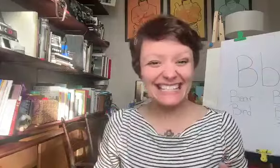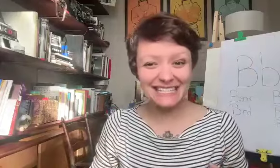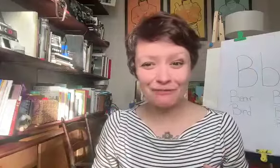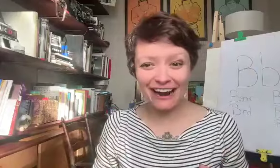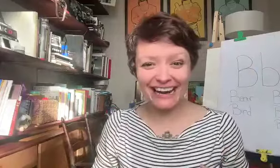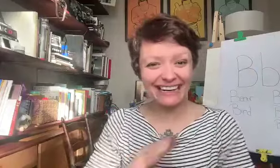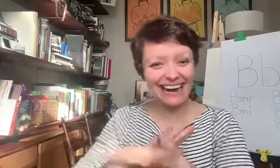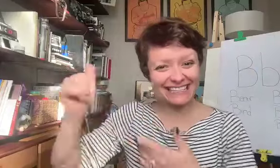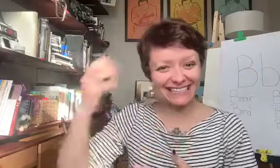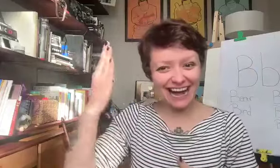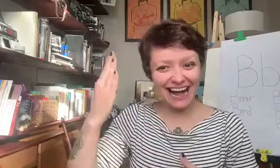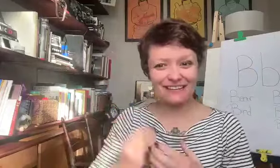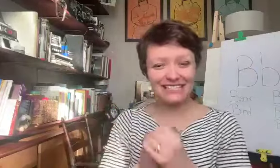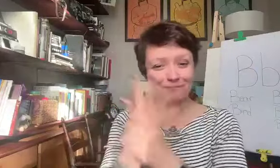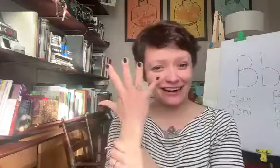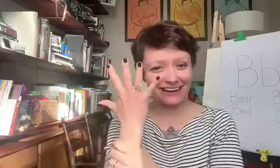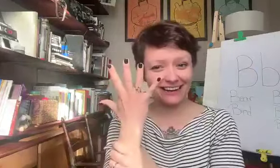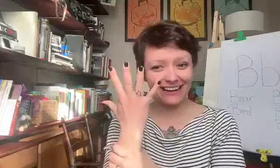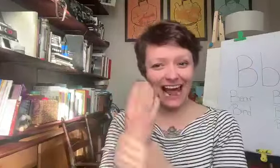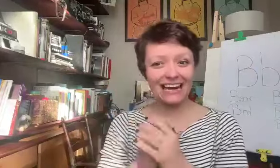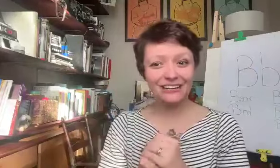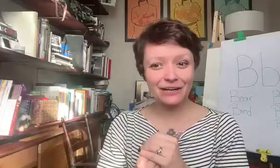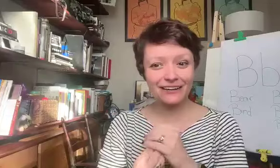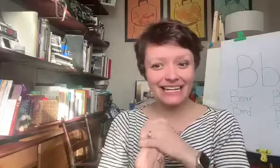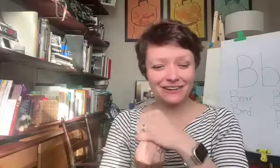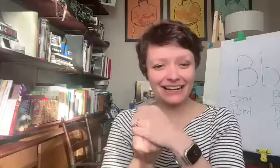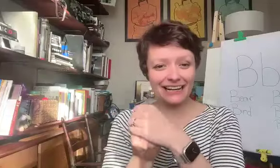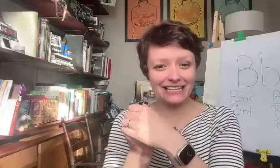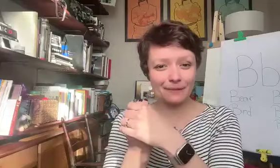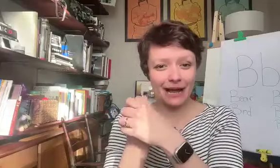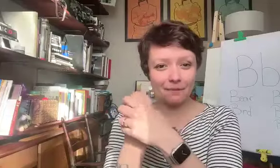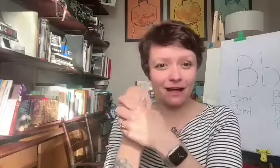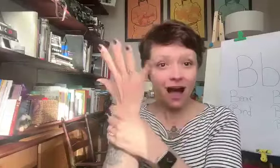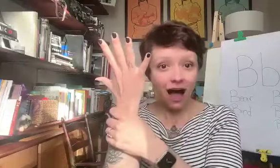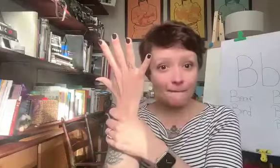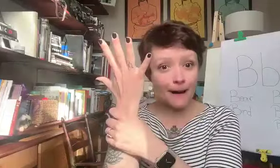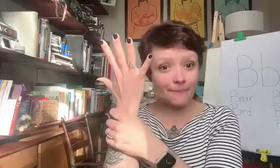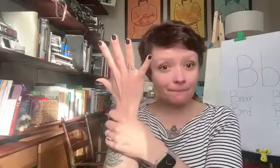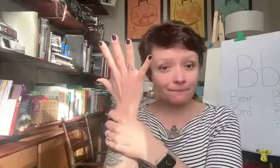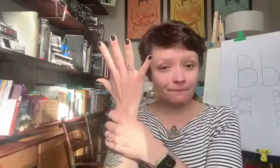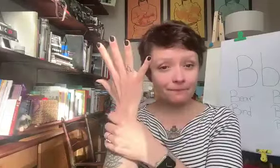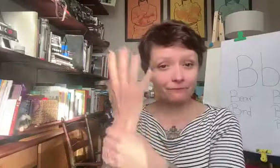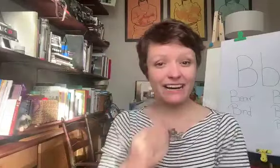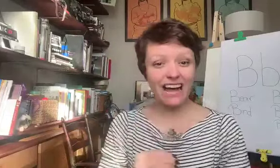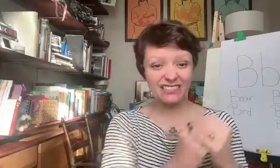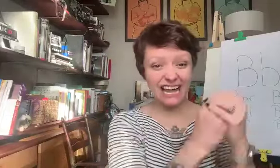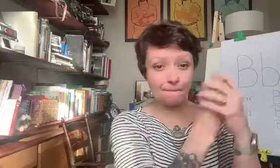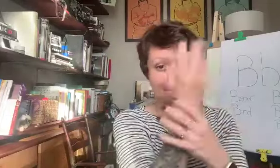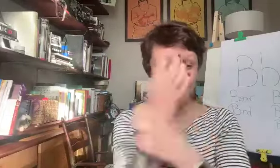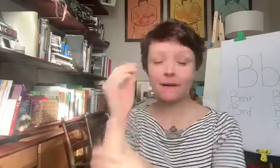It's spring. Nice job. It's spring. And it looks like what it is. Ready? It's coming up. Right now, there's a lot of